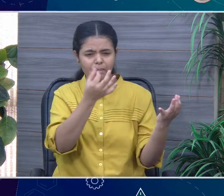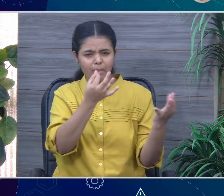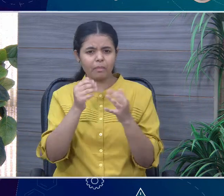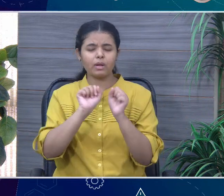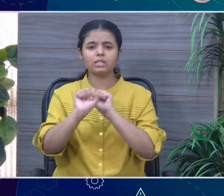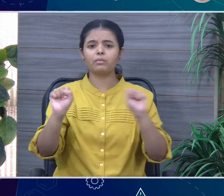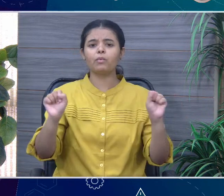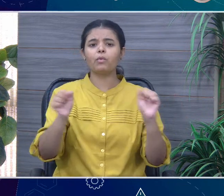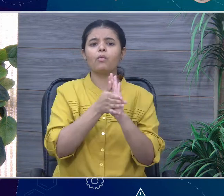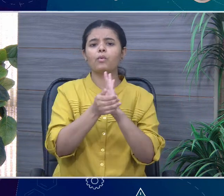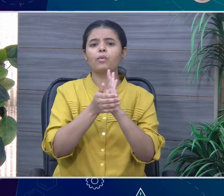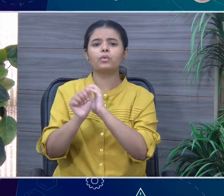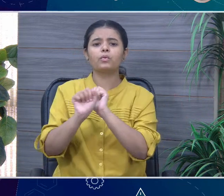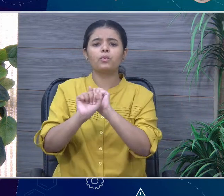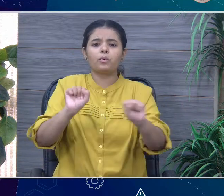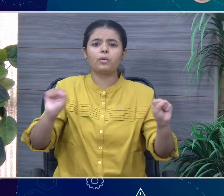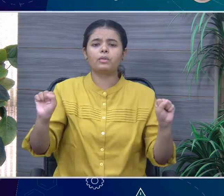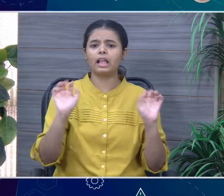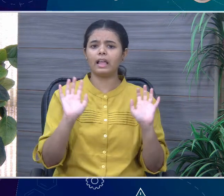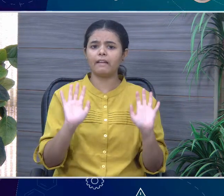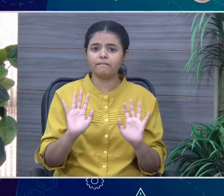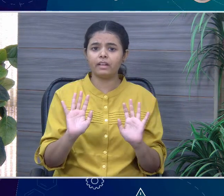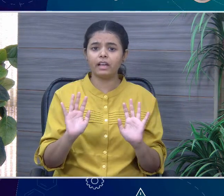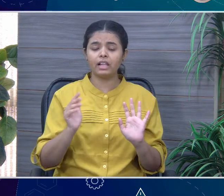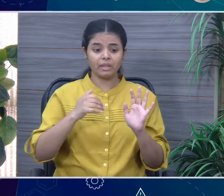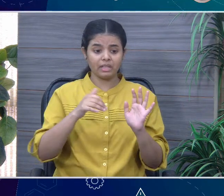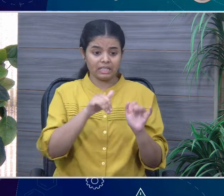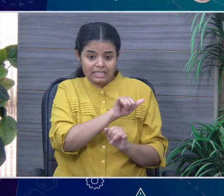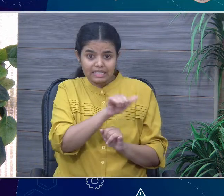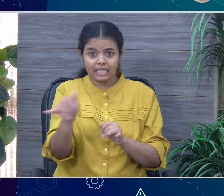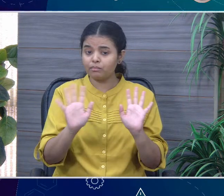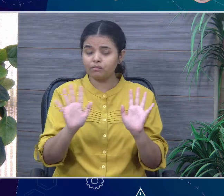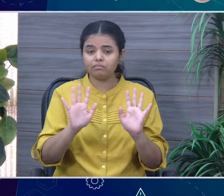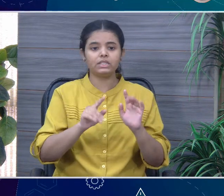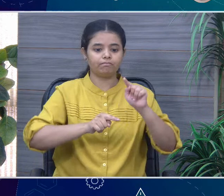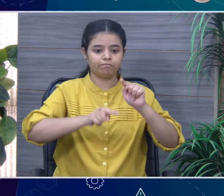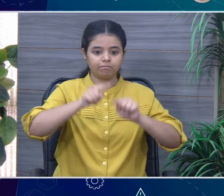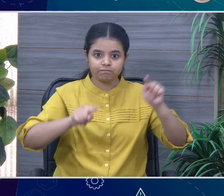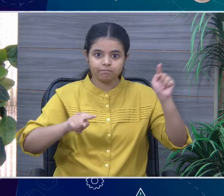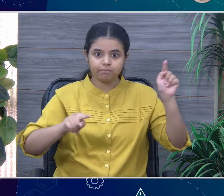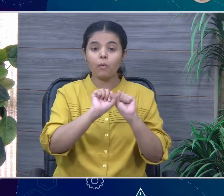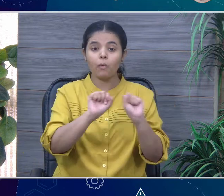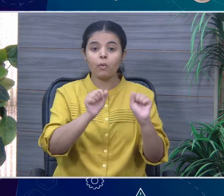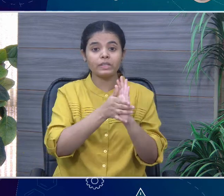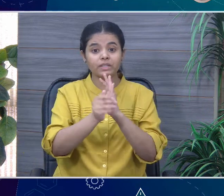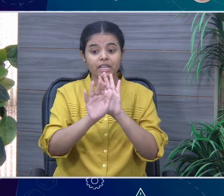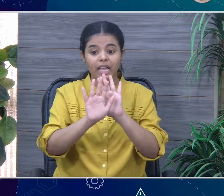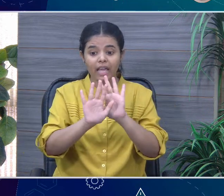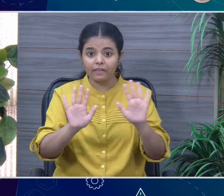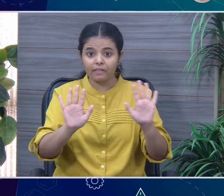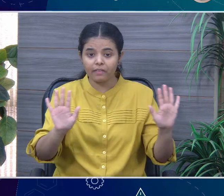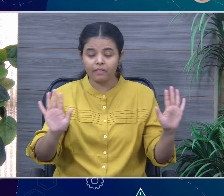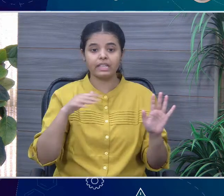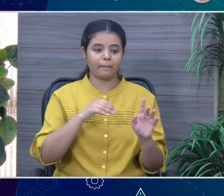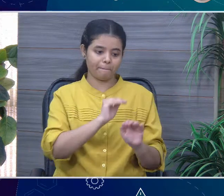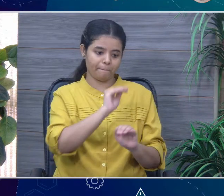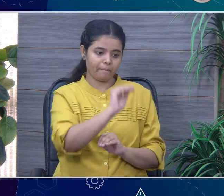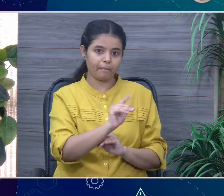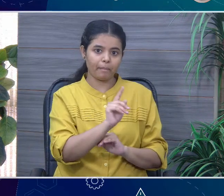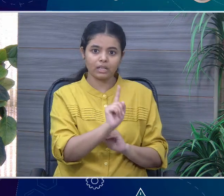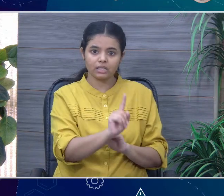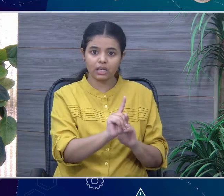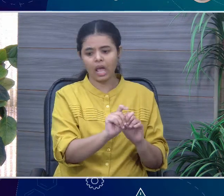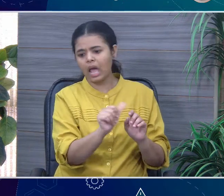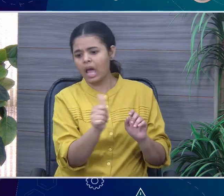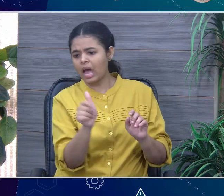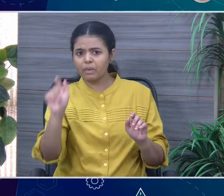is unique. They have their own specific capabilities, potentialities, and what is there in one child may not